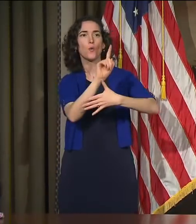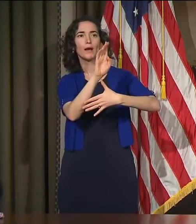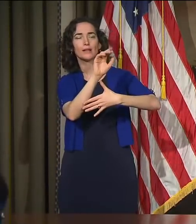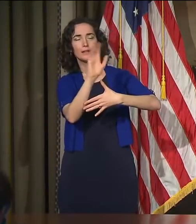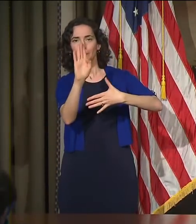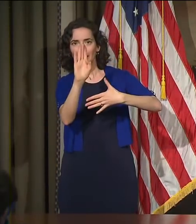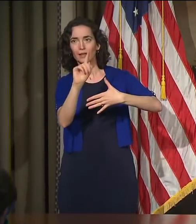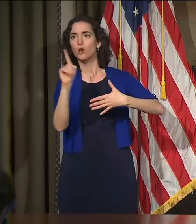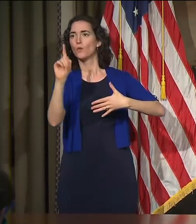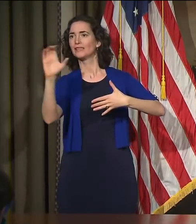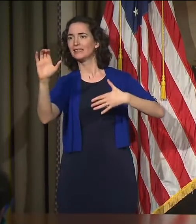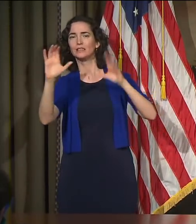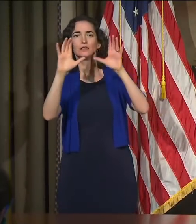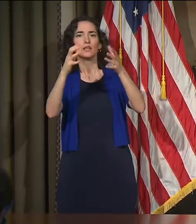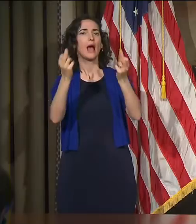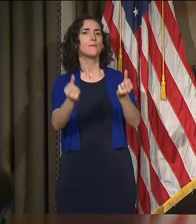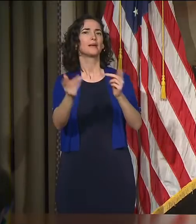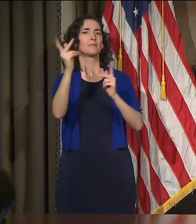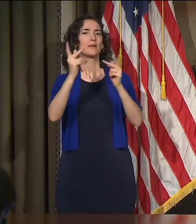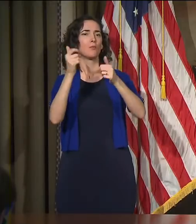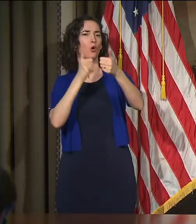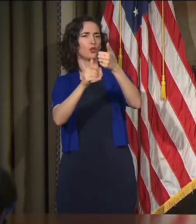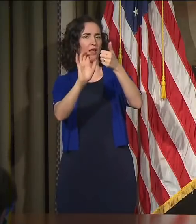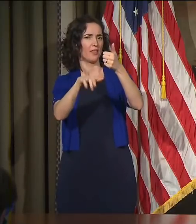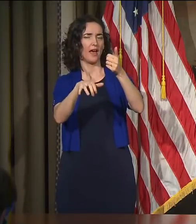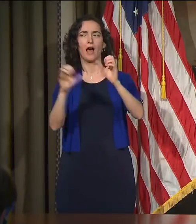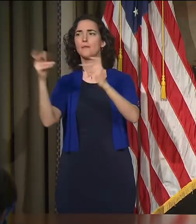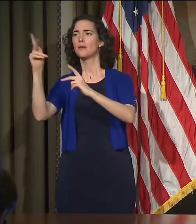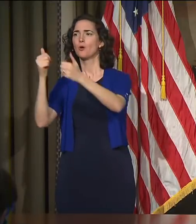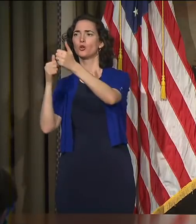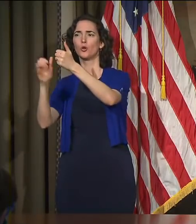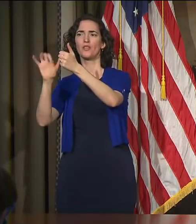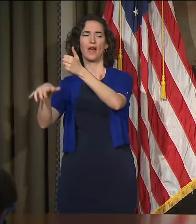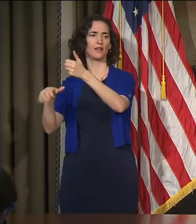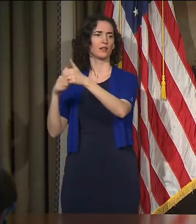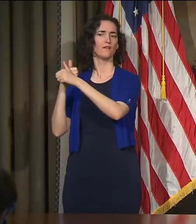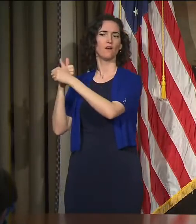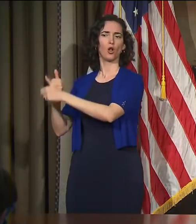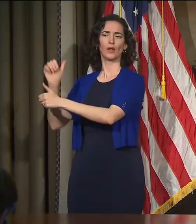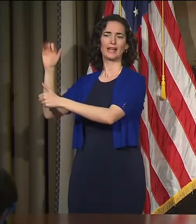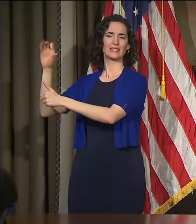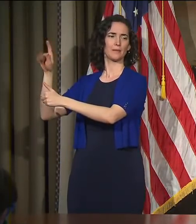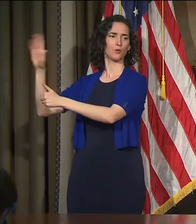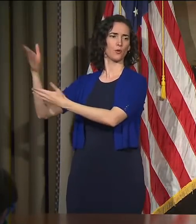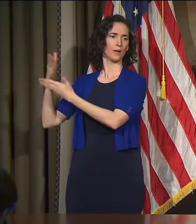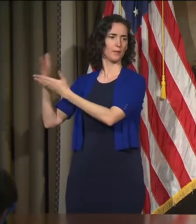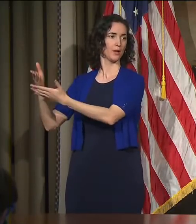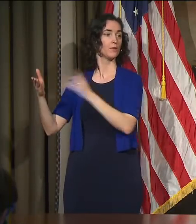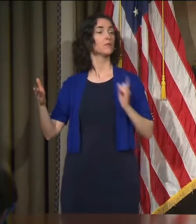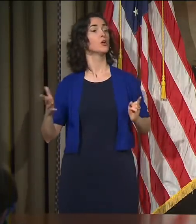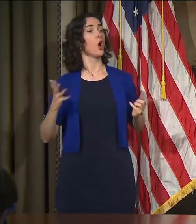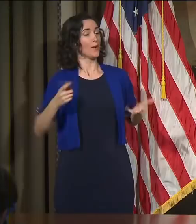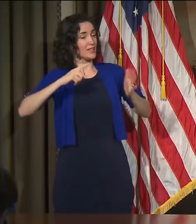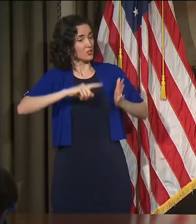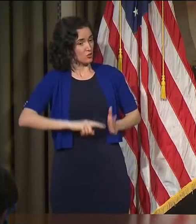and 1C by the ACEP recommendations, just sort of broadly? We've started to. I don't think we're prepared to kind of talk about it more broadly